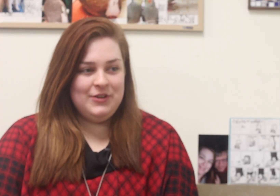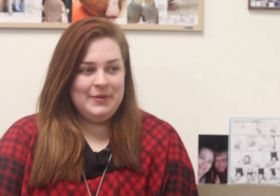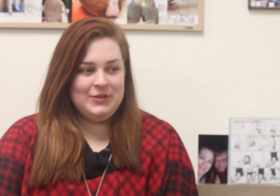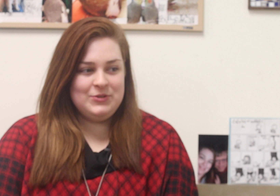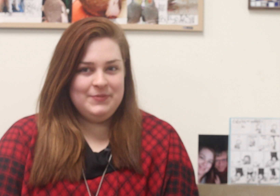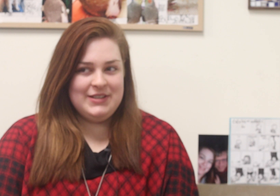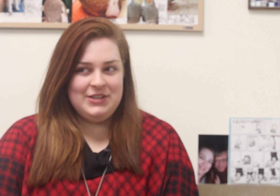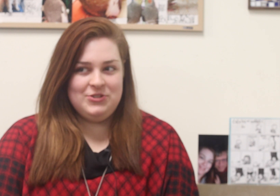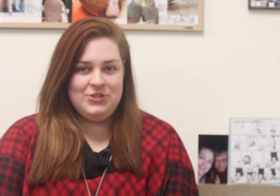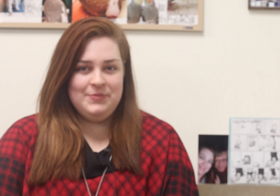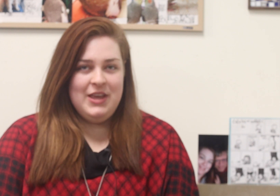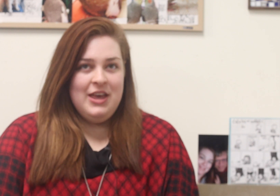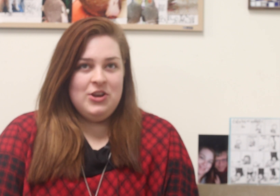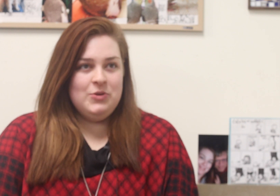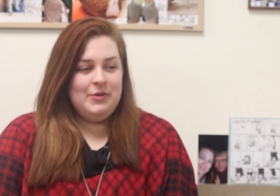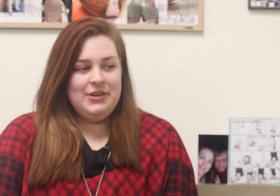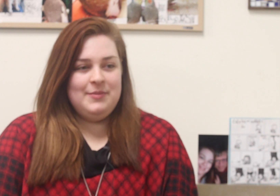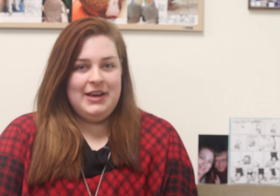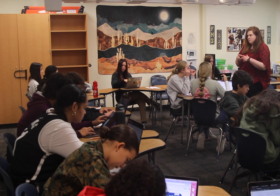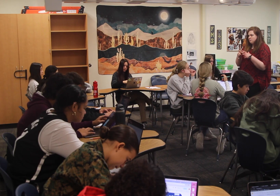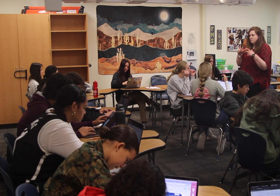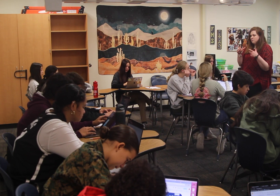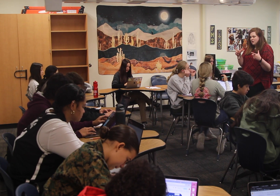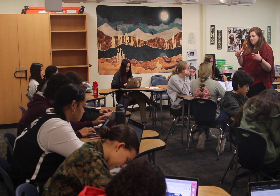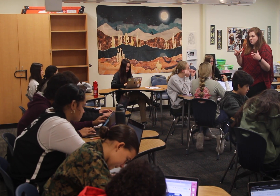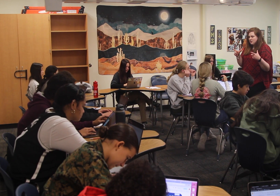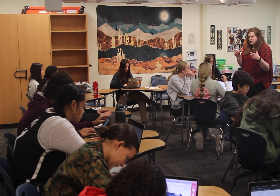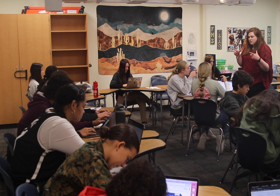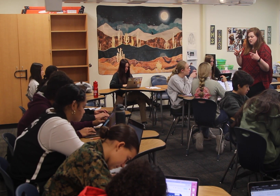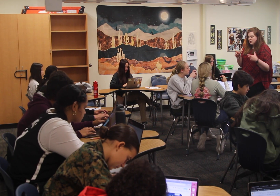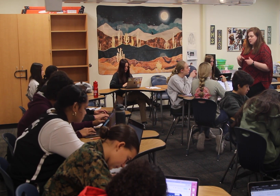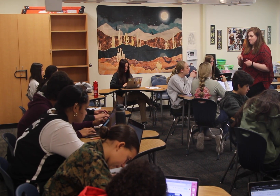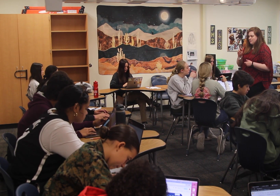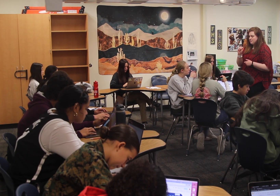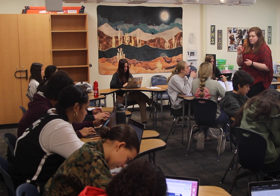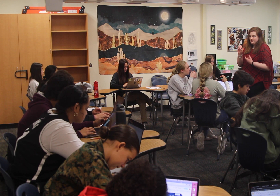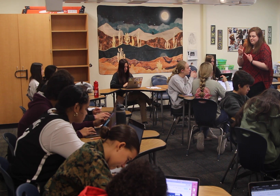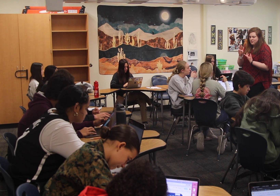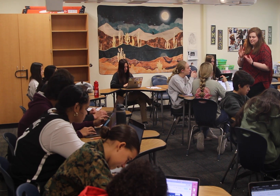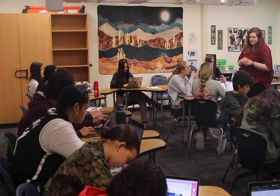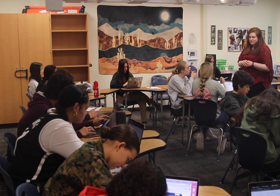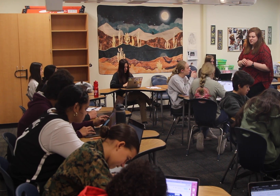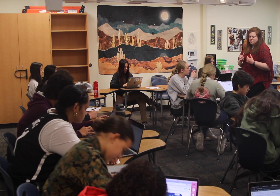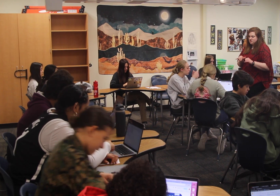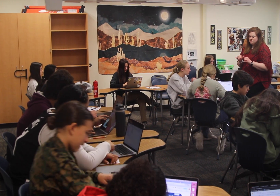Fabian Middle School as an English teacher. Knew I wanted to come to high school, and American Sign Language was the way I could do that, and I've always loved the language, so here